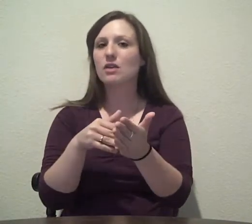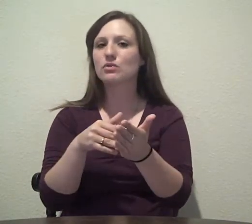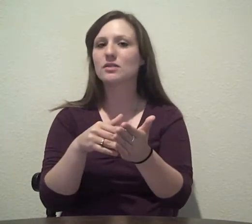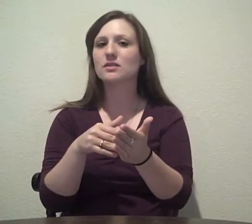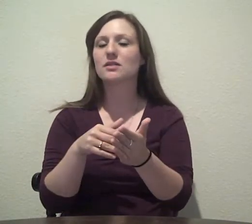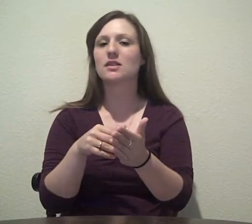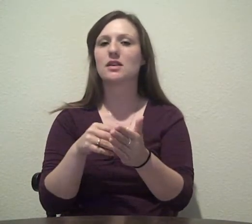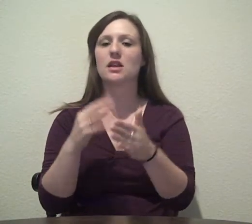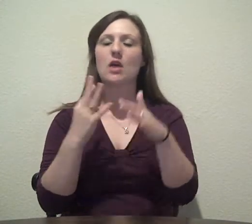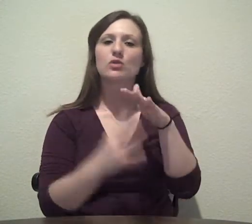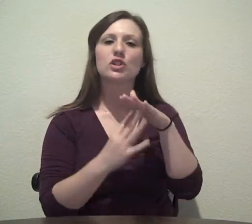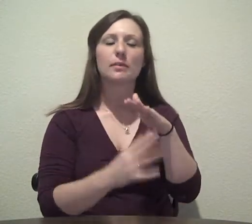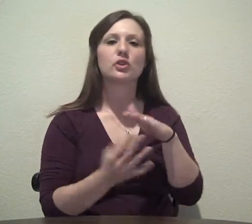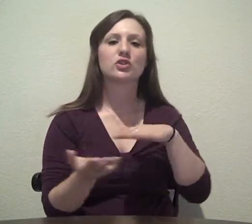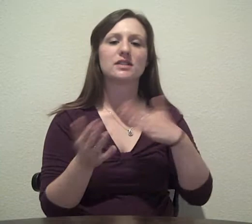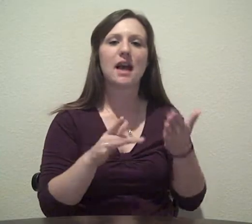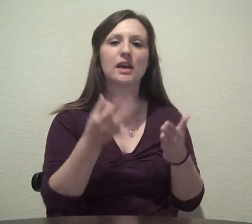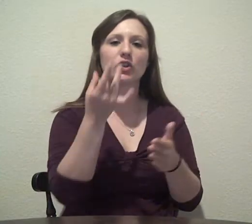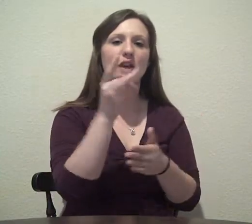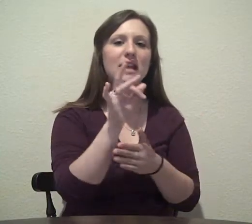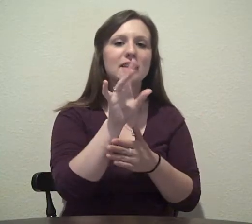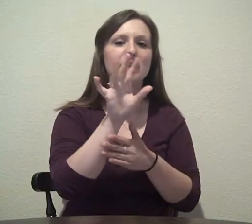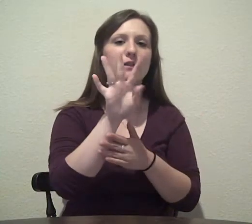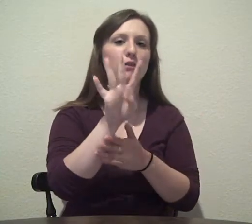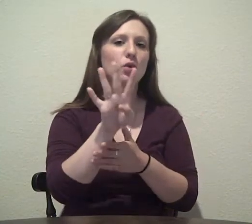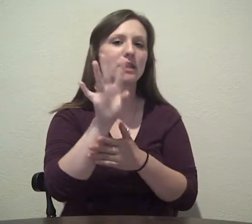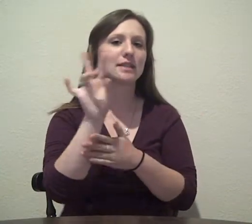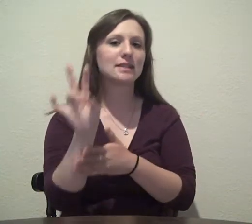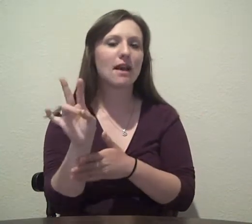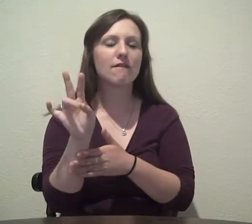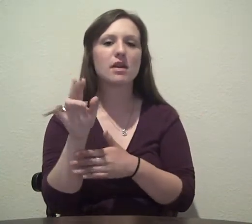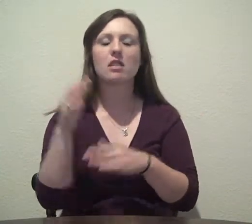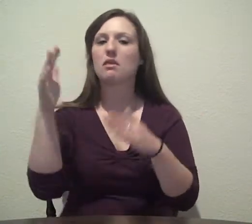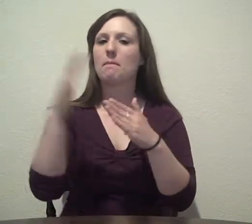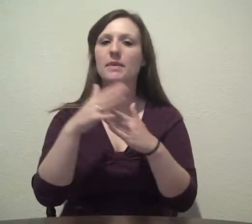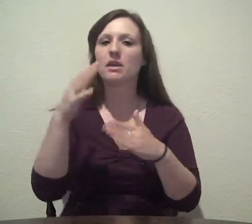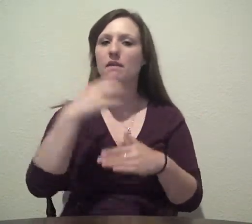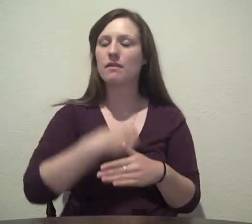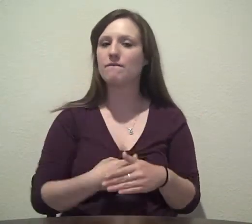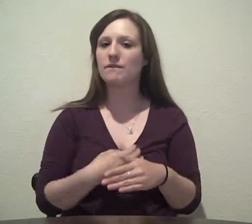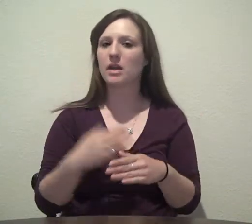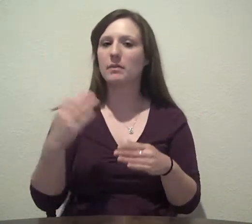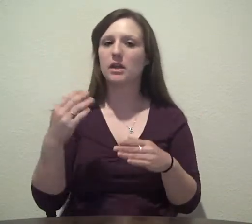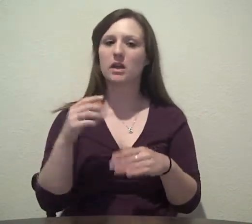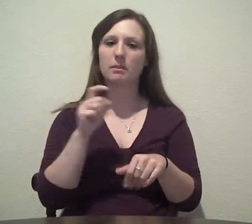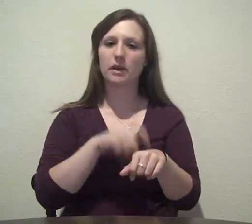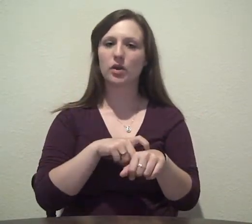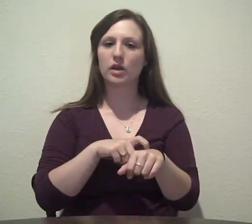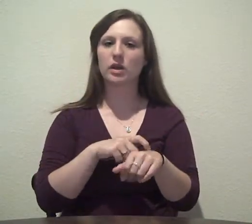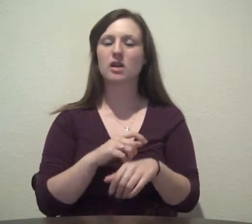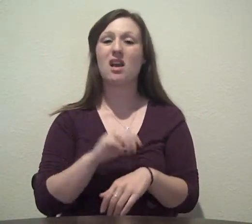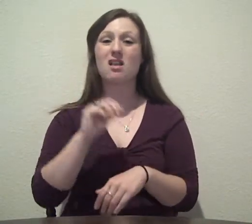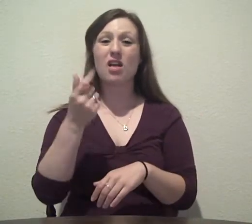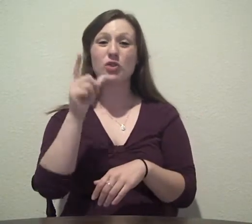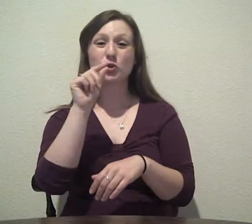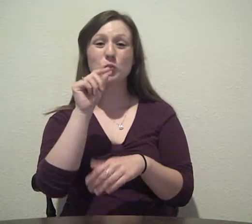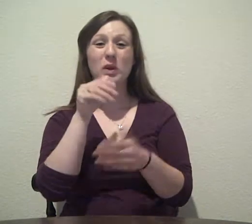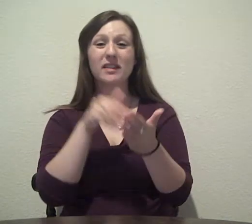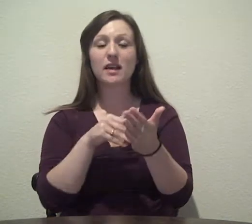immigrants dying during 1847, the peak of the famine period, and another 20,000 dying soon